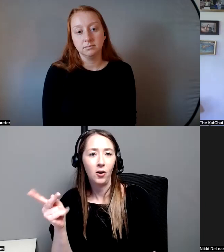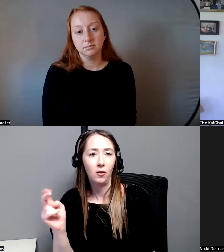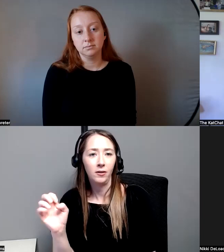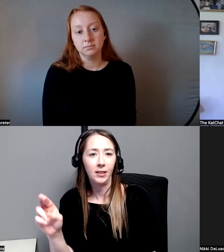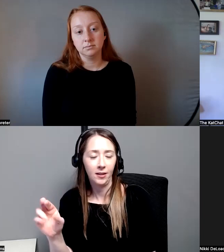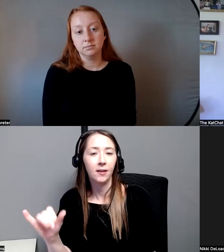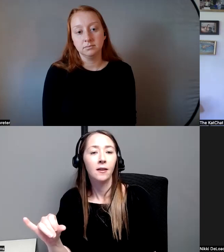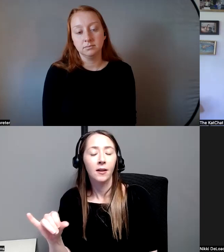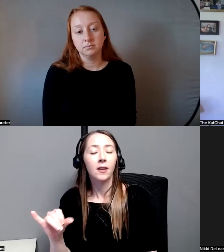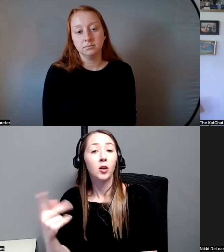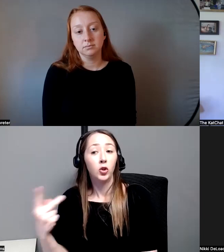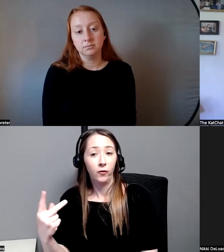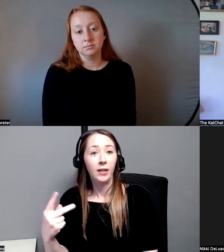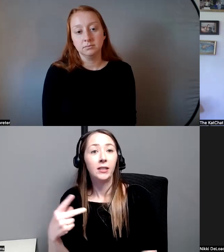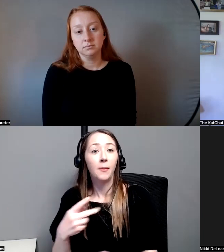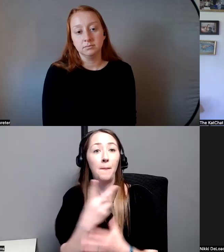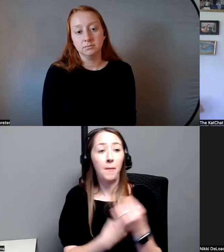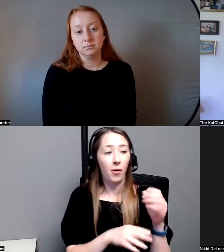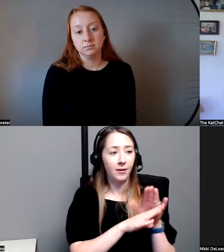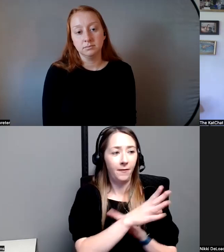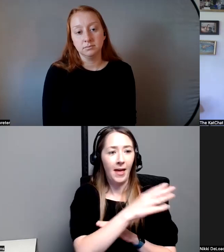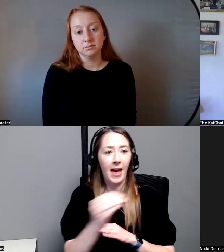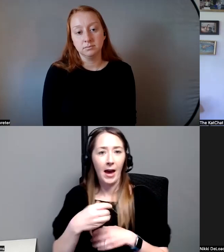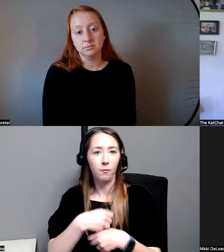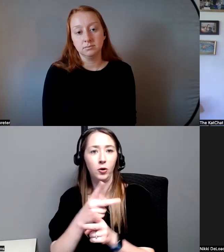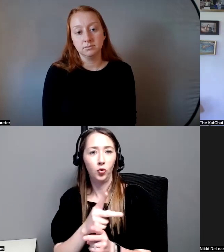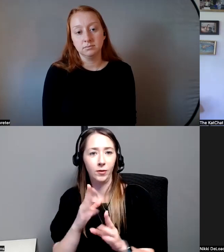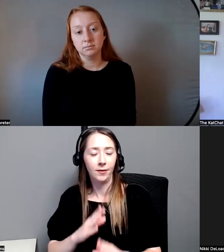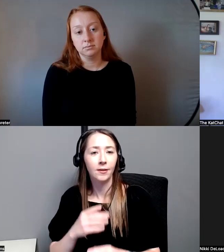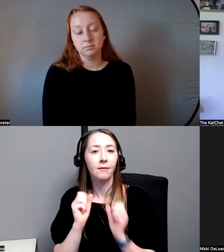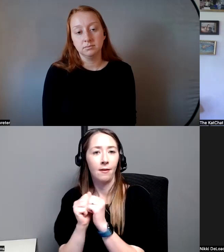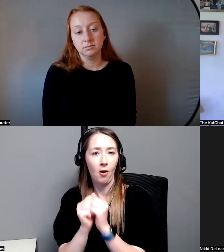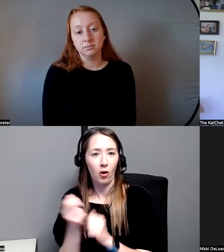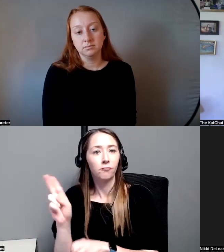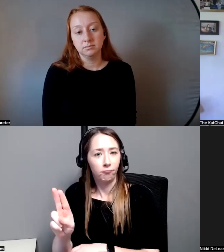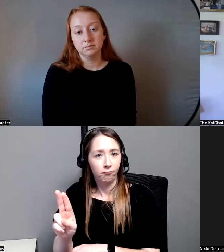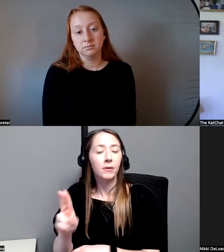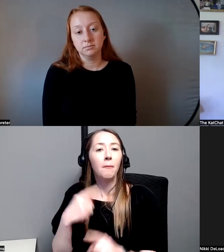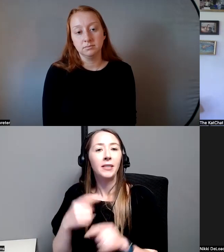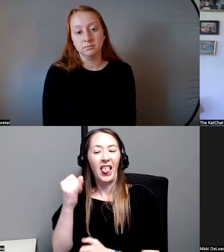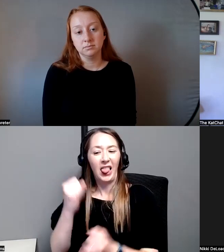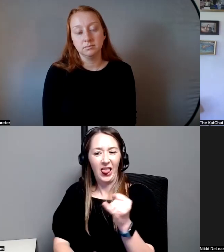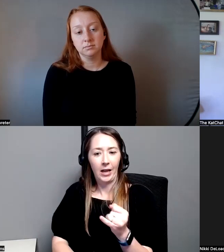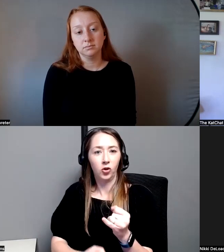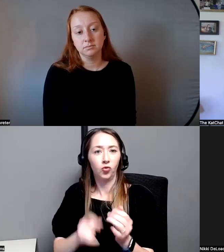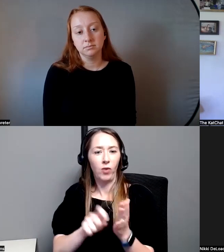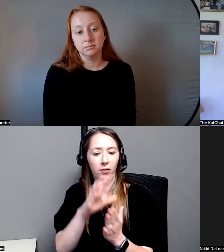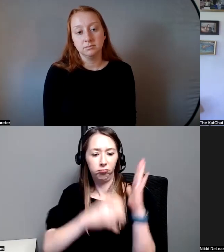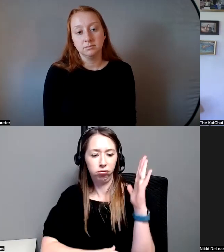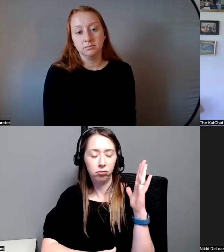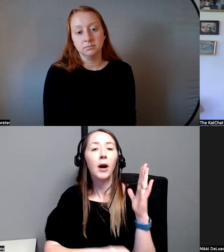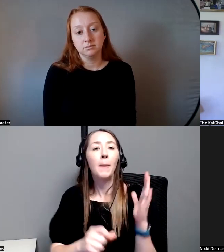and produced Taking the Reins. We also did the last draft of writing. We basically kind of had to do a page 1